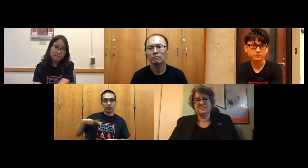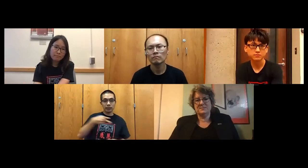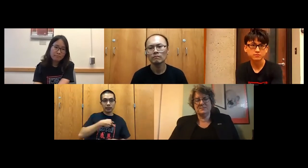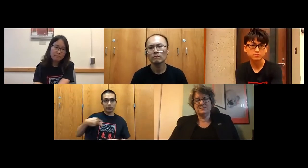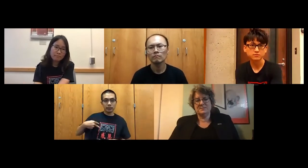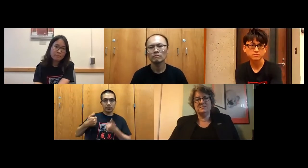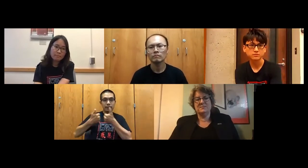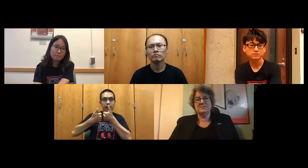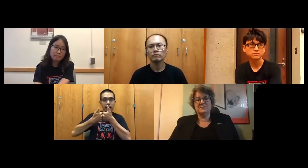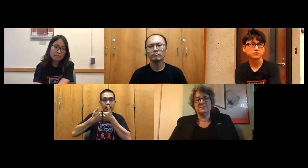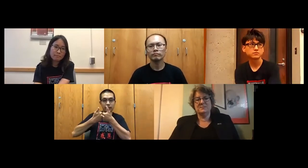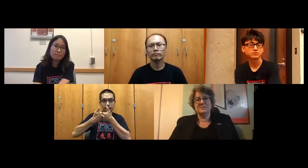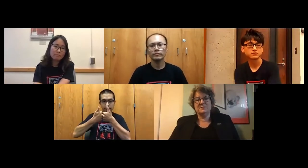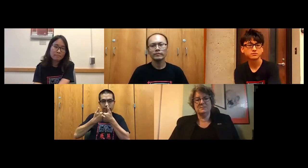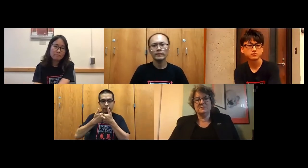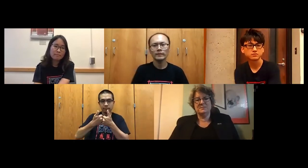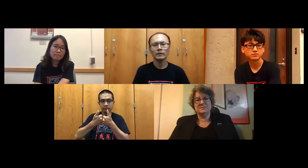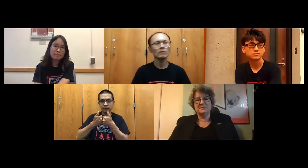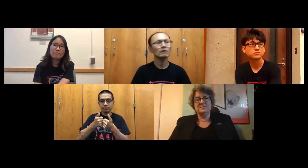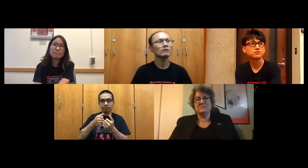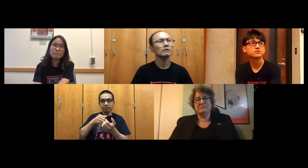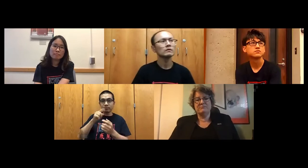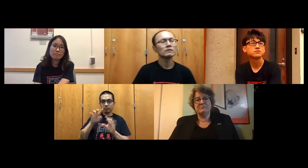I went to Beijing, and